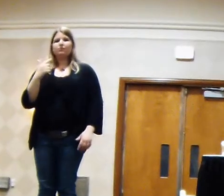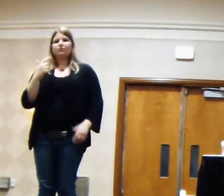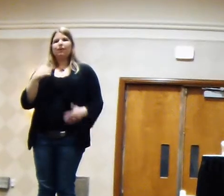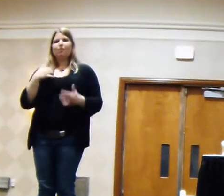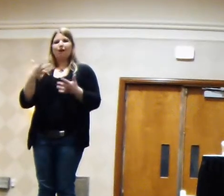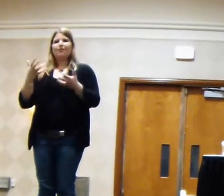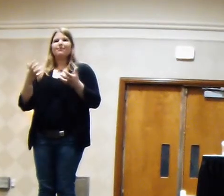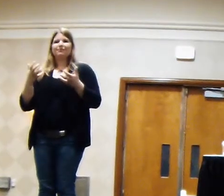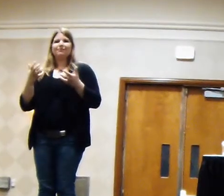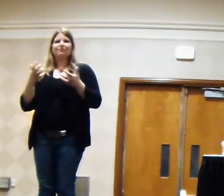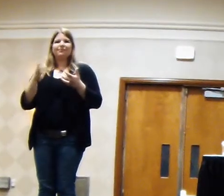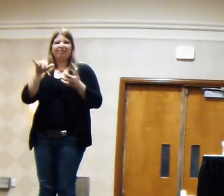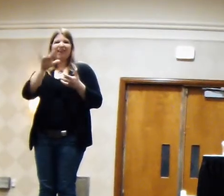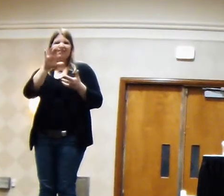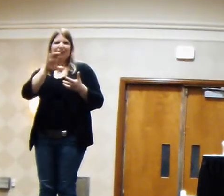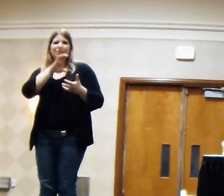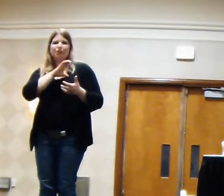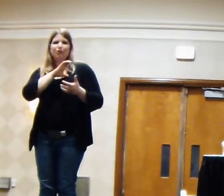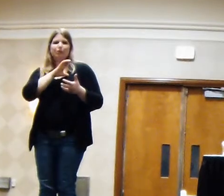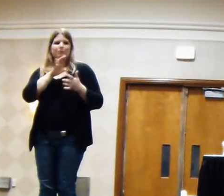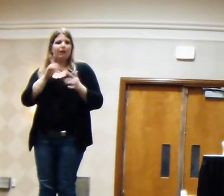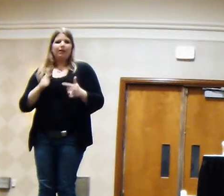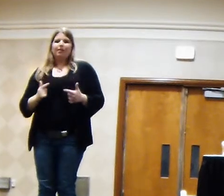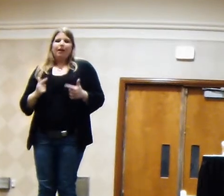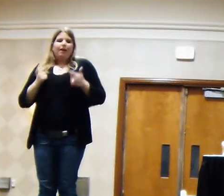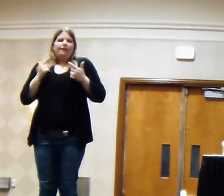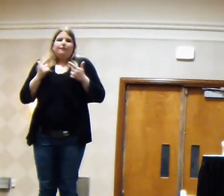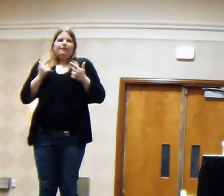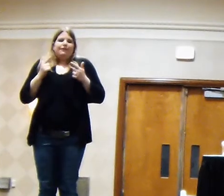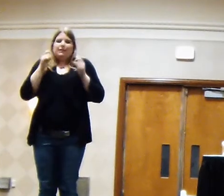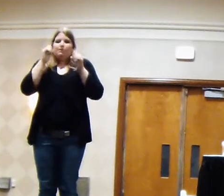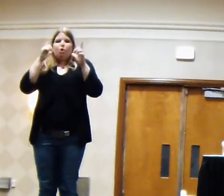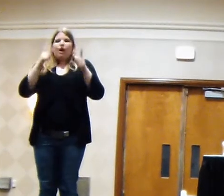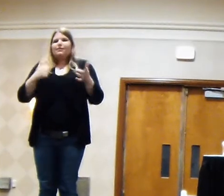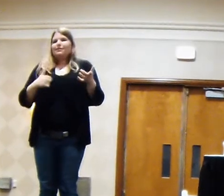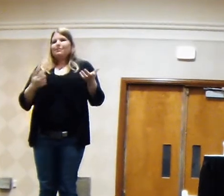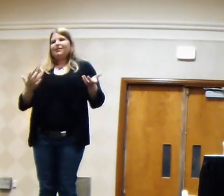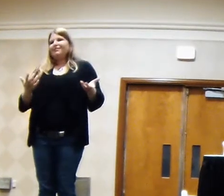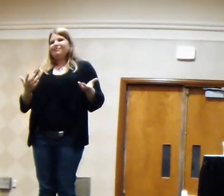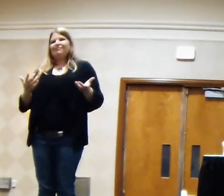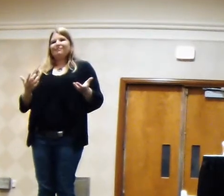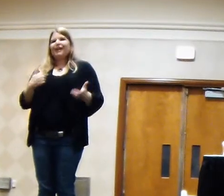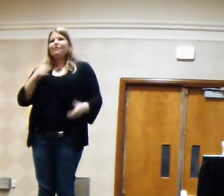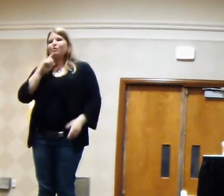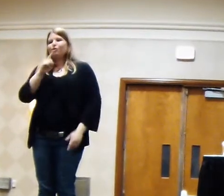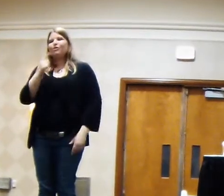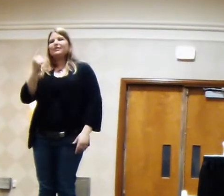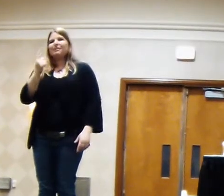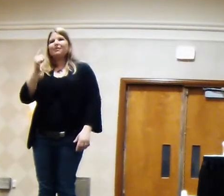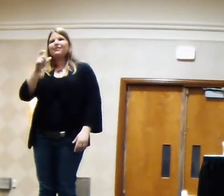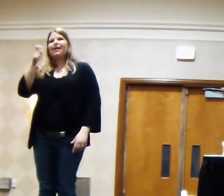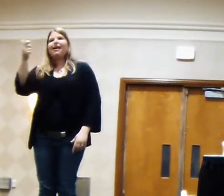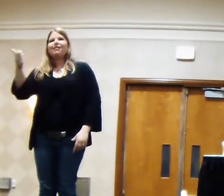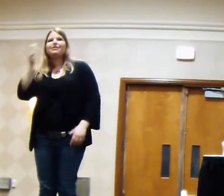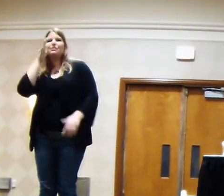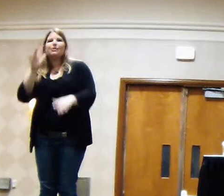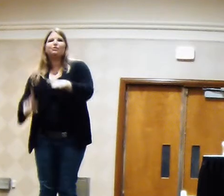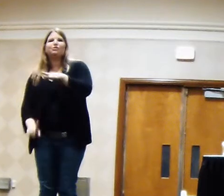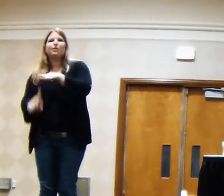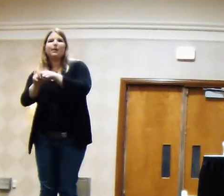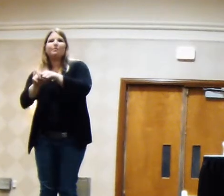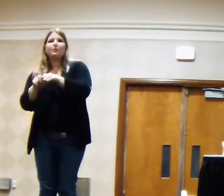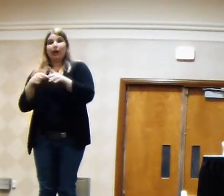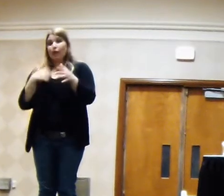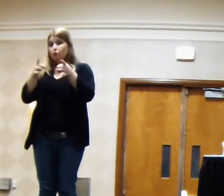about. Otherwise, life unfolds in a way that always surprises me and something fantastic shows up that I didn't think so. But I'm